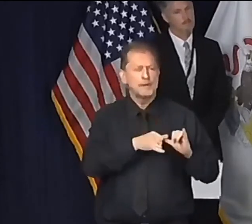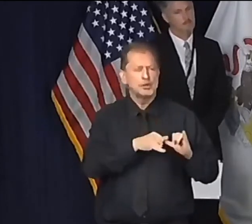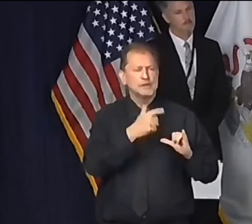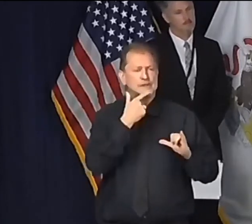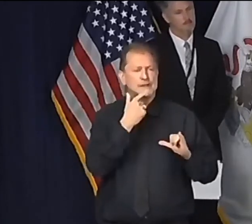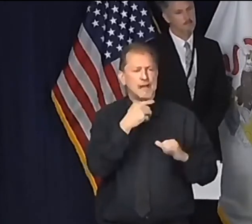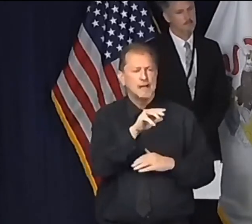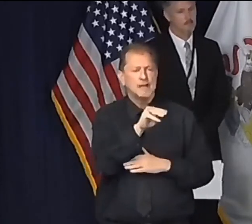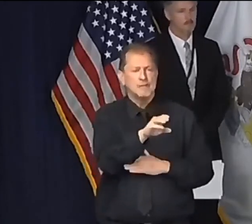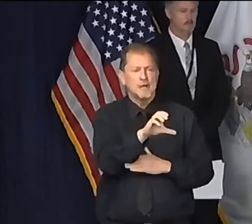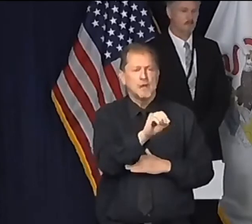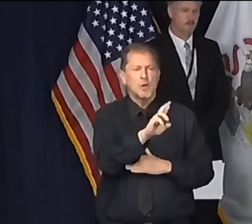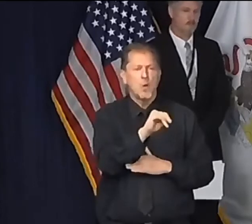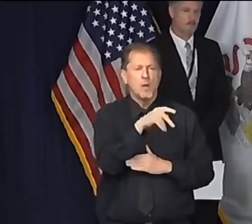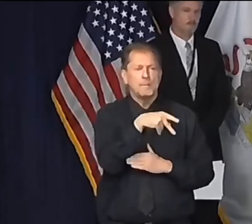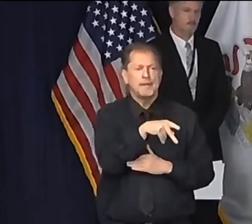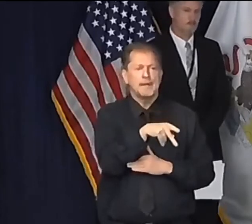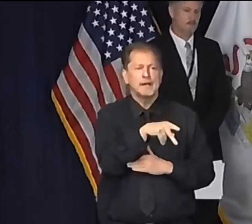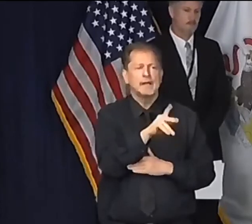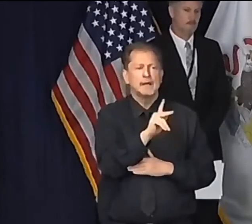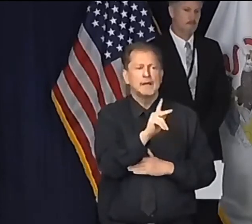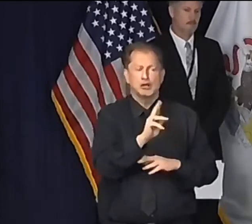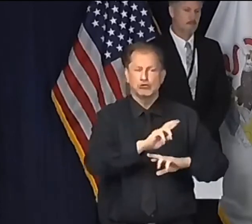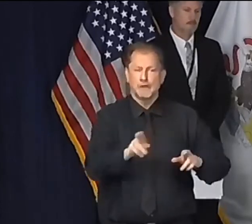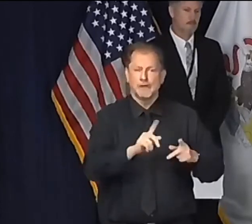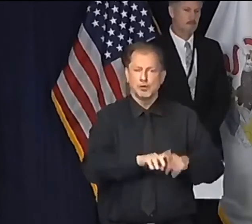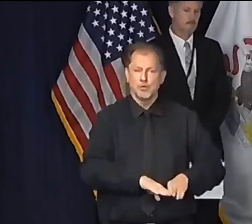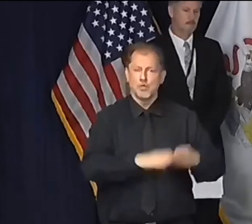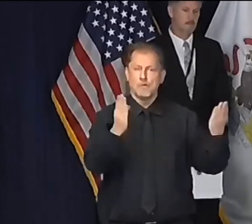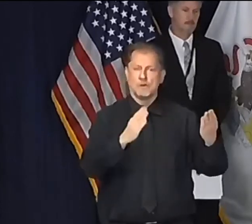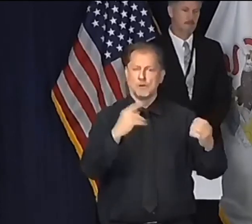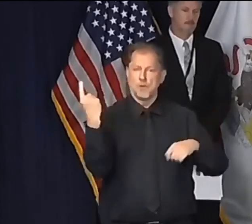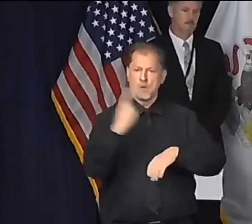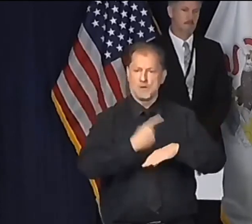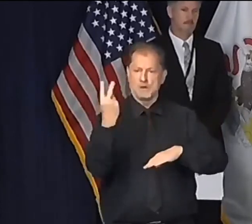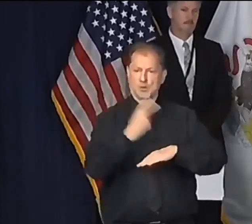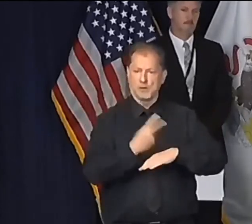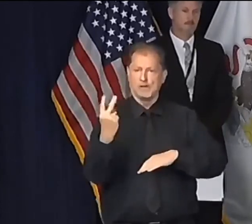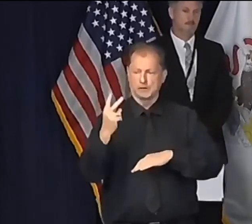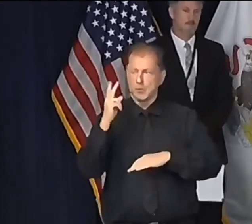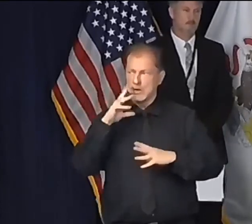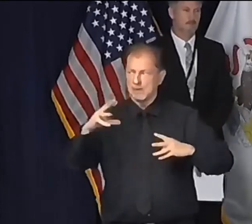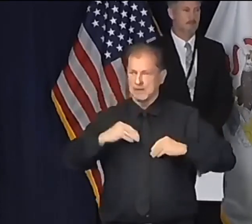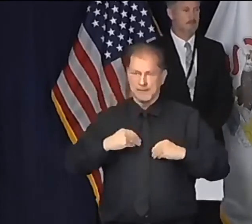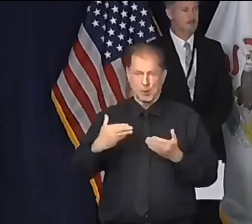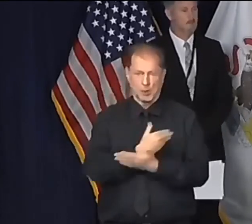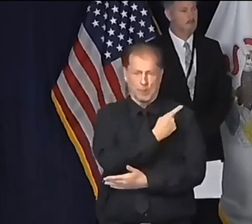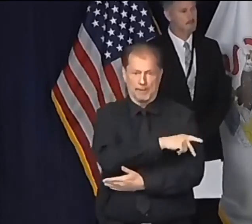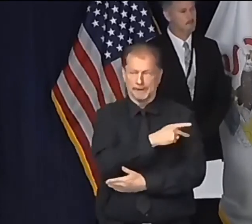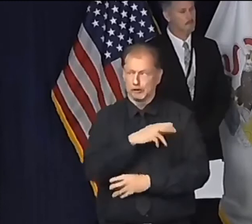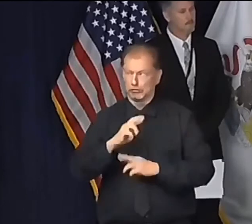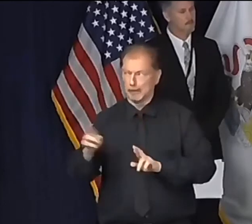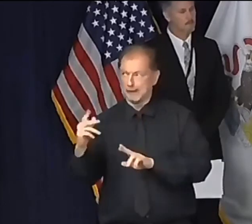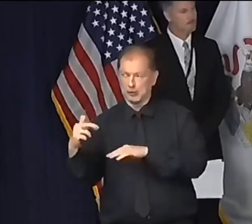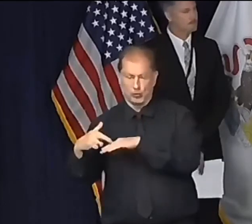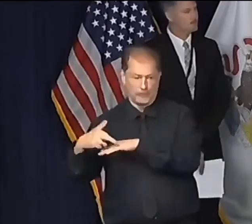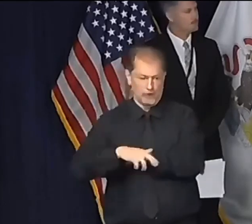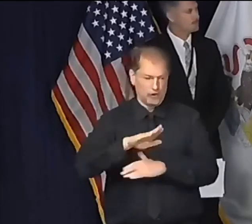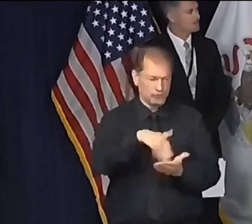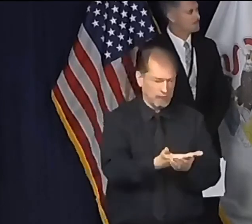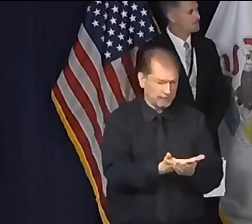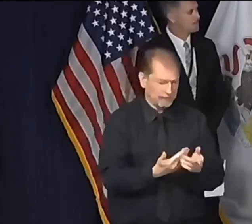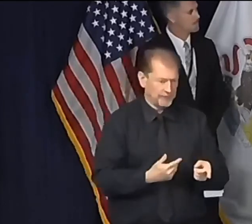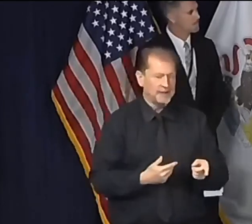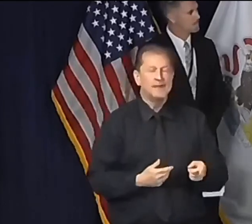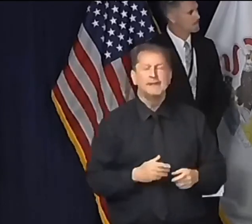be accepting patients in quote, the next day or two. Is that indeed the case? I think I'd like